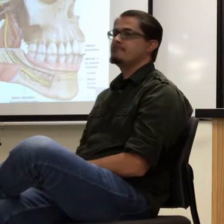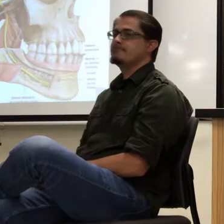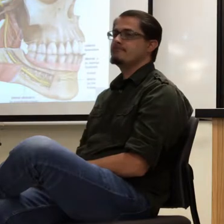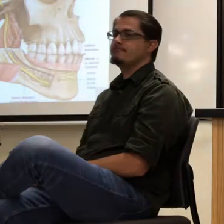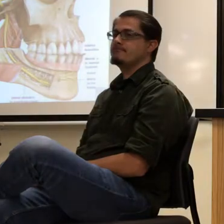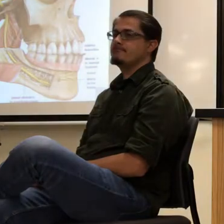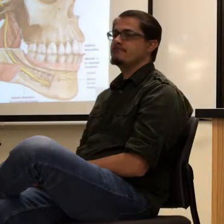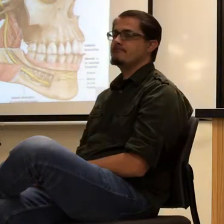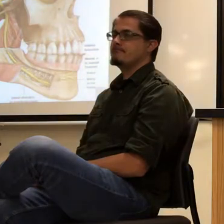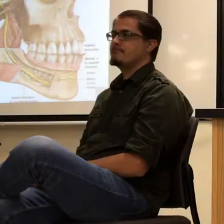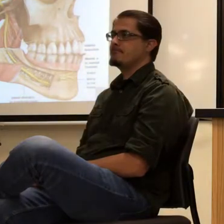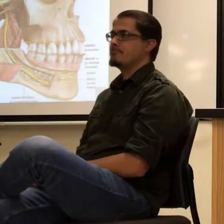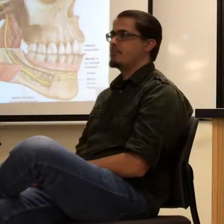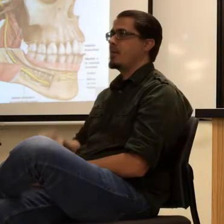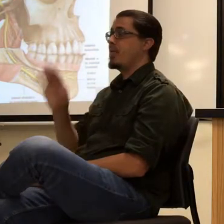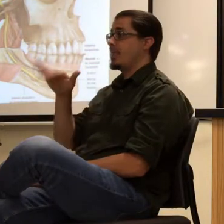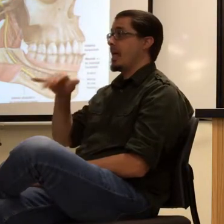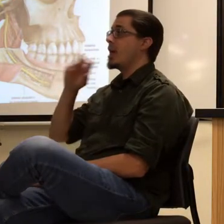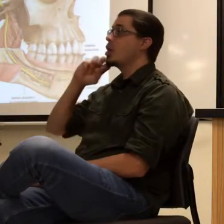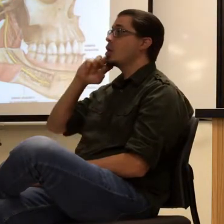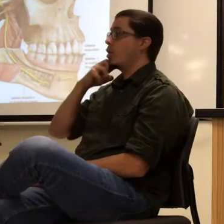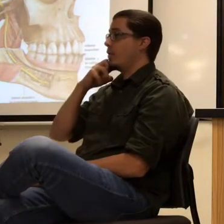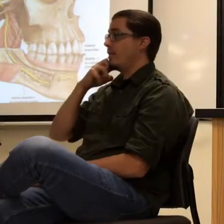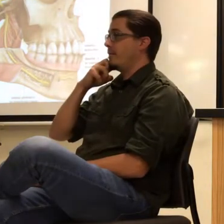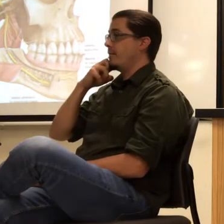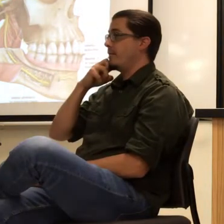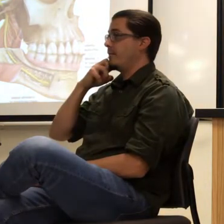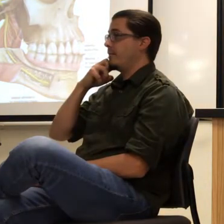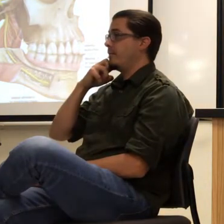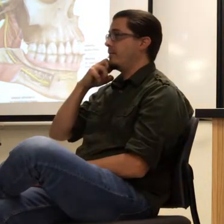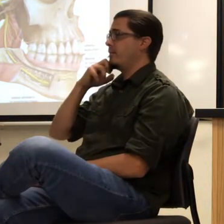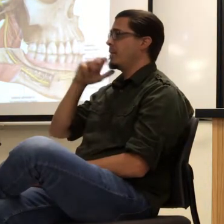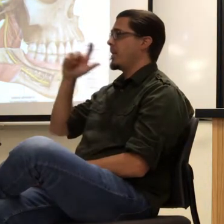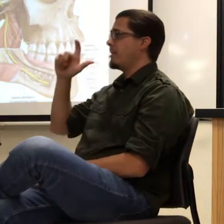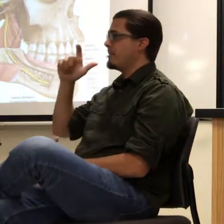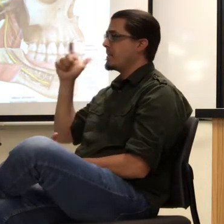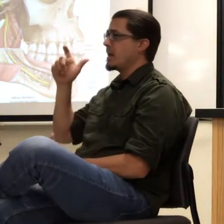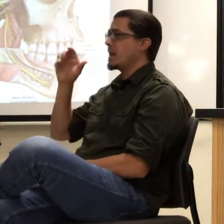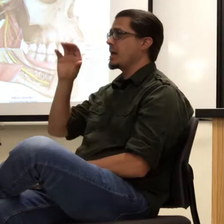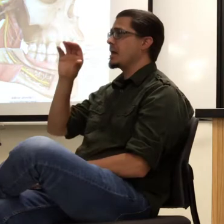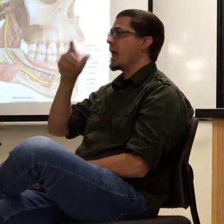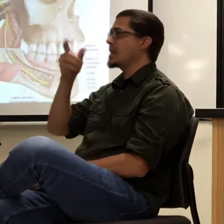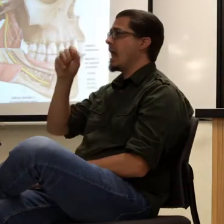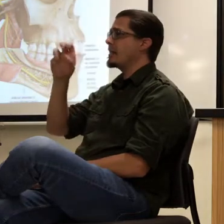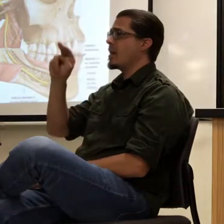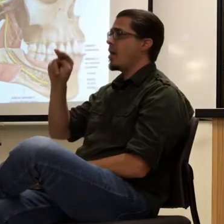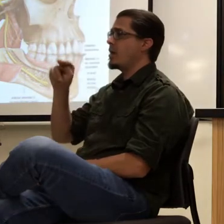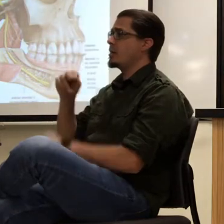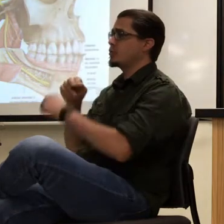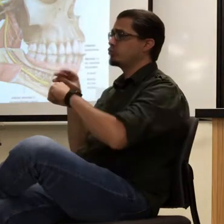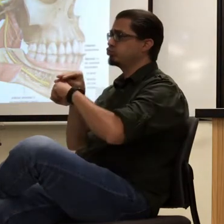So the trigeminal nerve, there's this big ganglion that gives off the three branches,